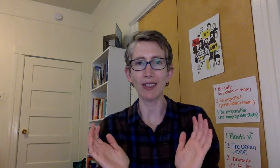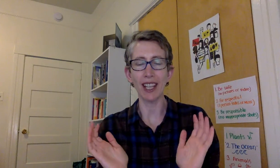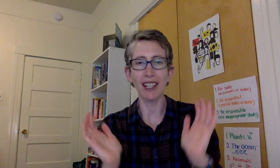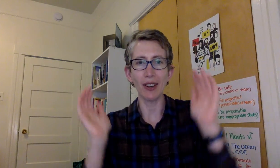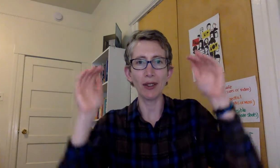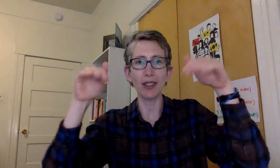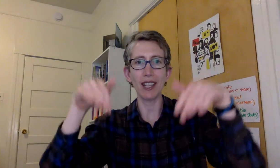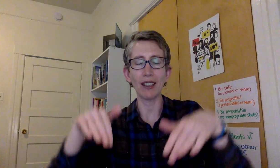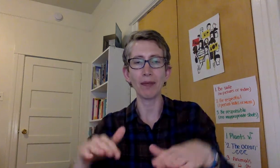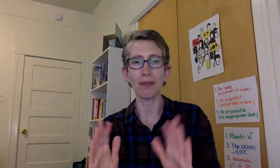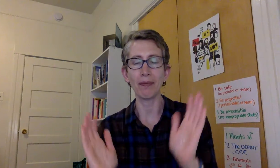right? Ocean.